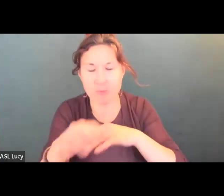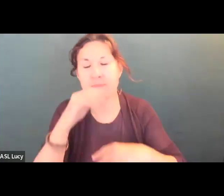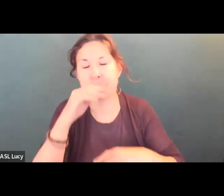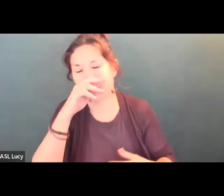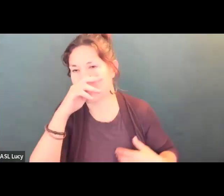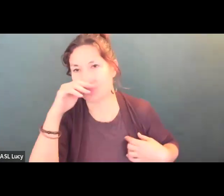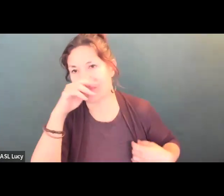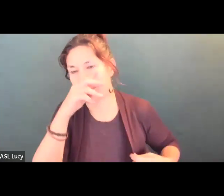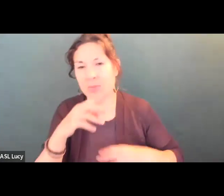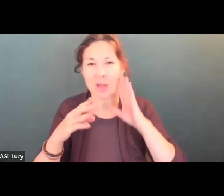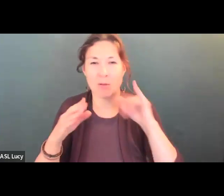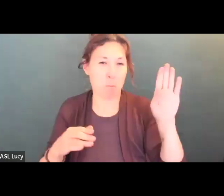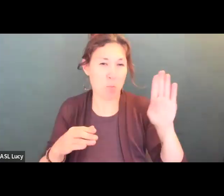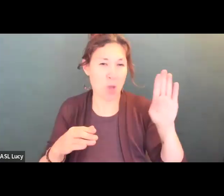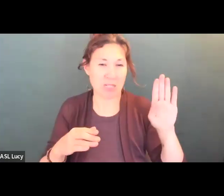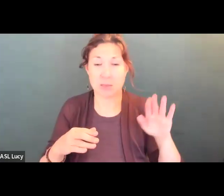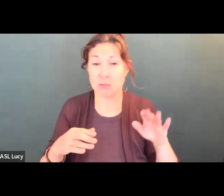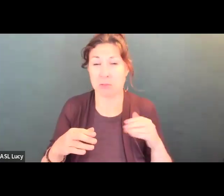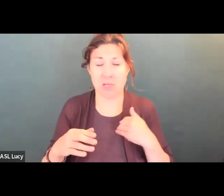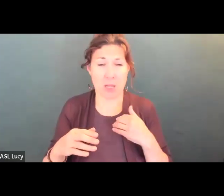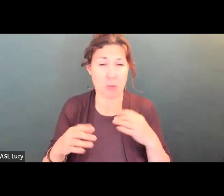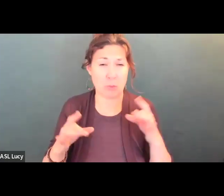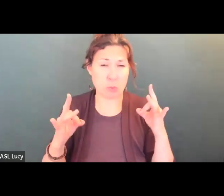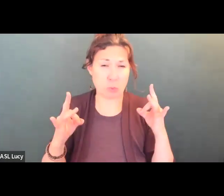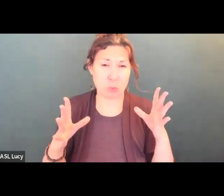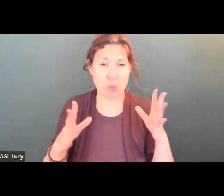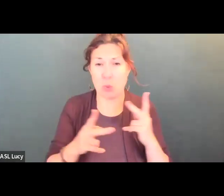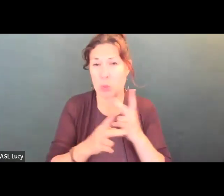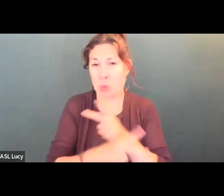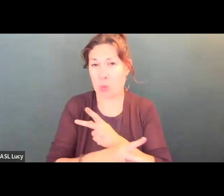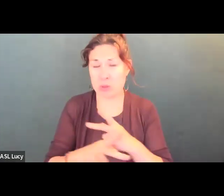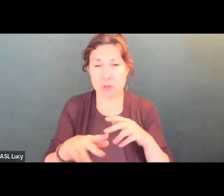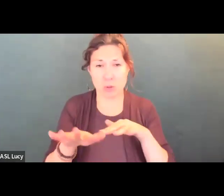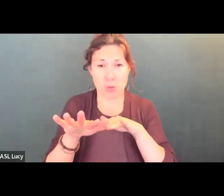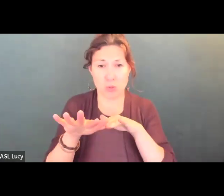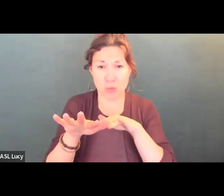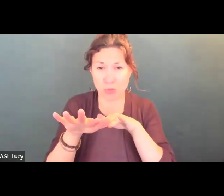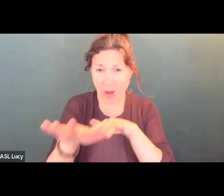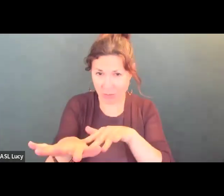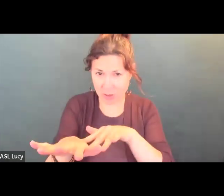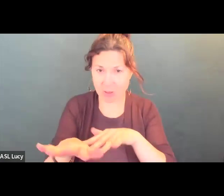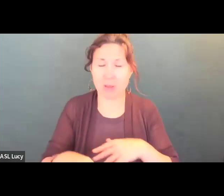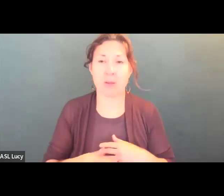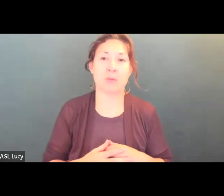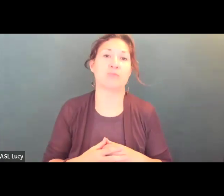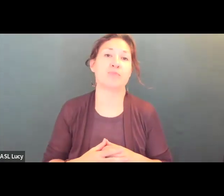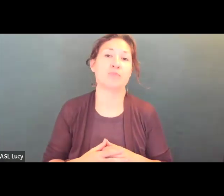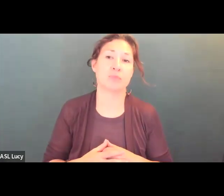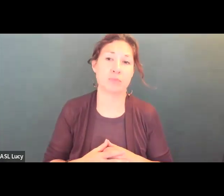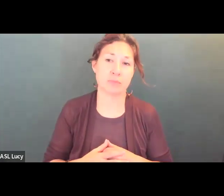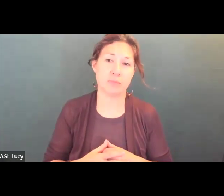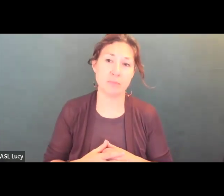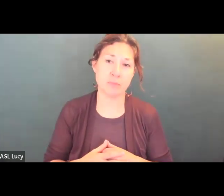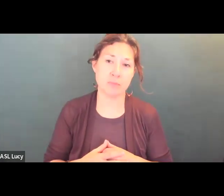a city that has some of the toughest traffic. And I know how difficult that makes all of the